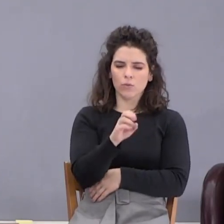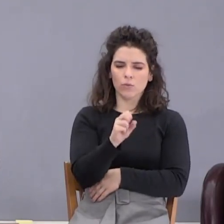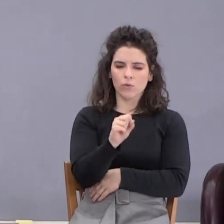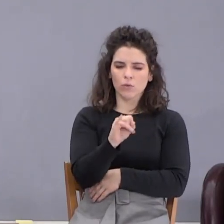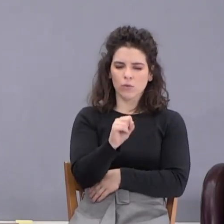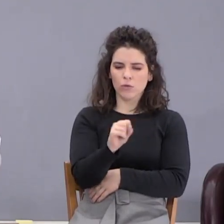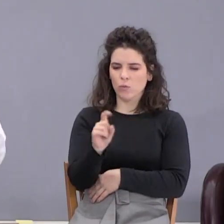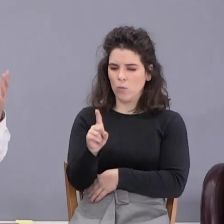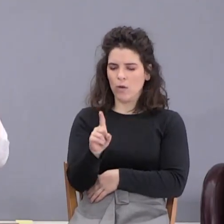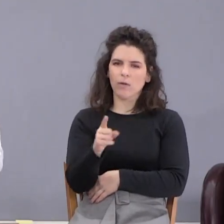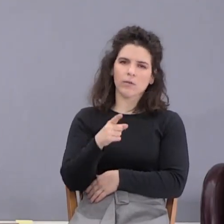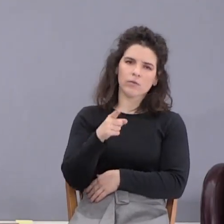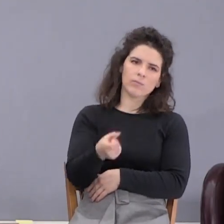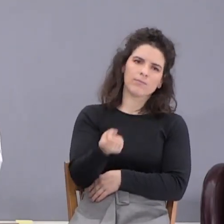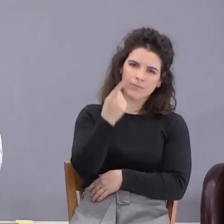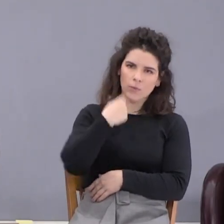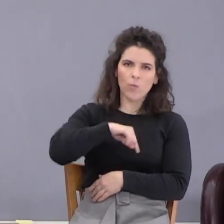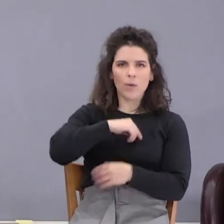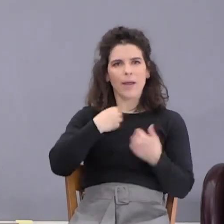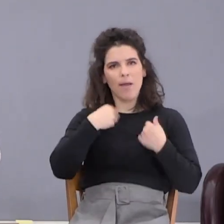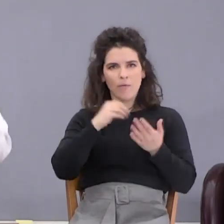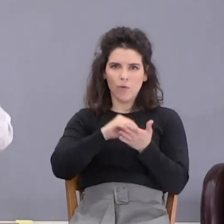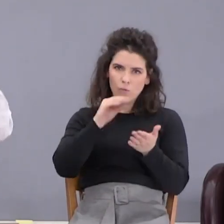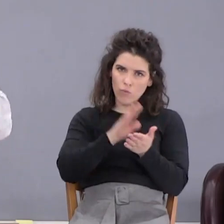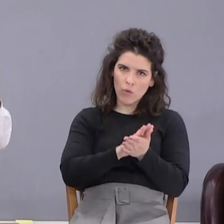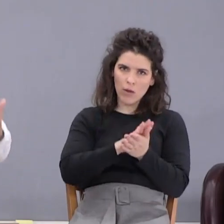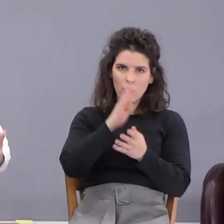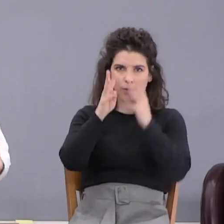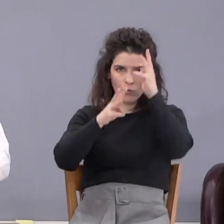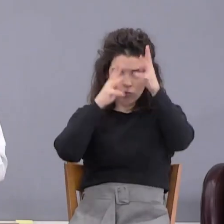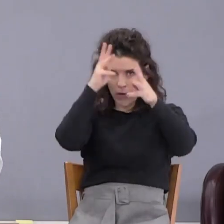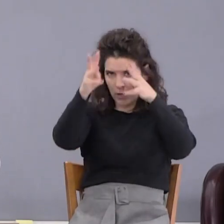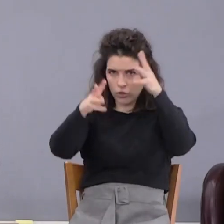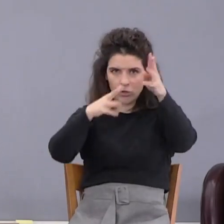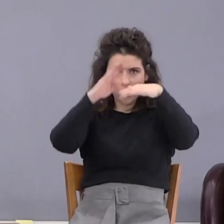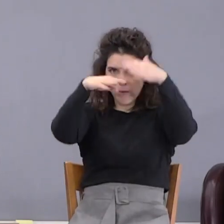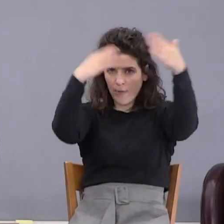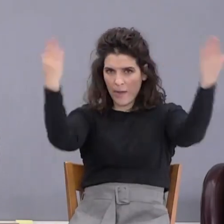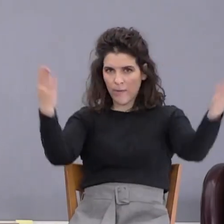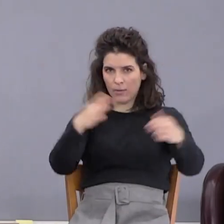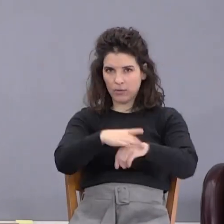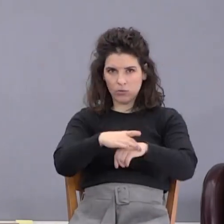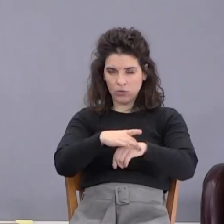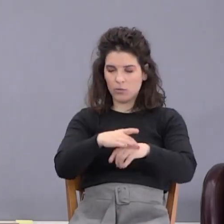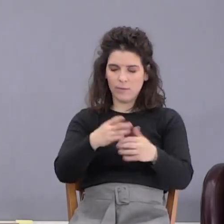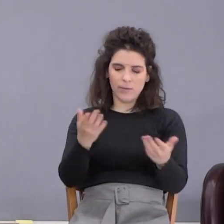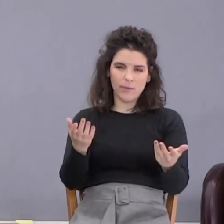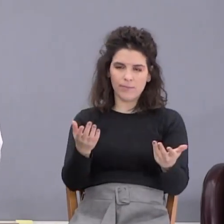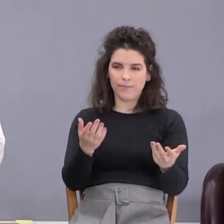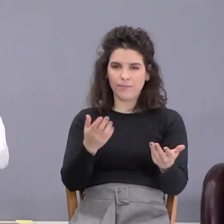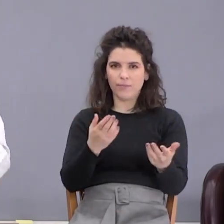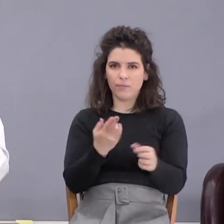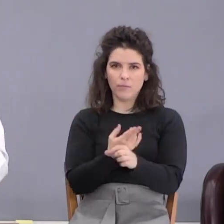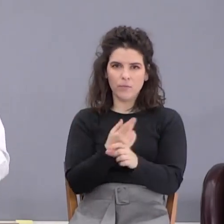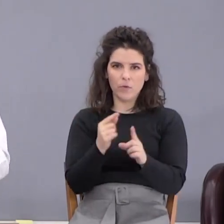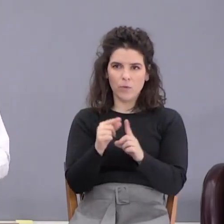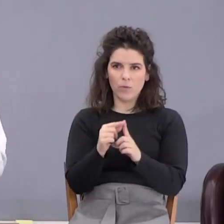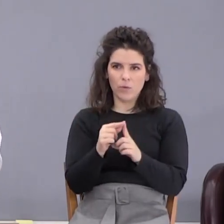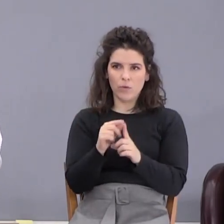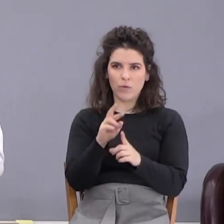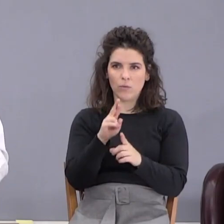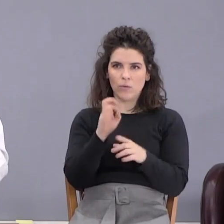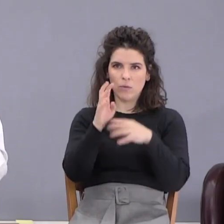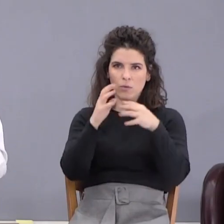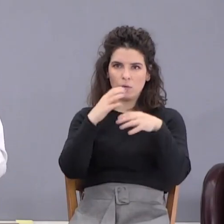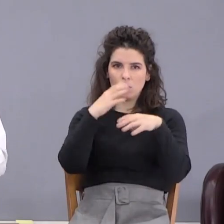understand we have, of course, the record of the creation, the, I'm going to use the term recreation, but